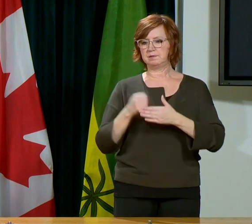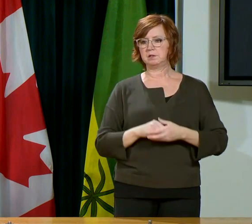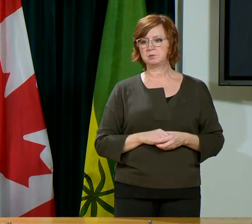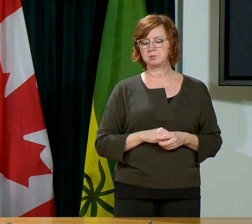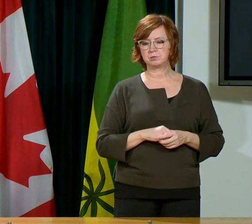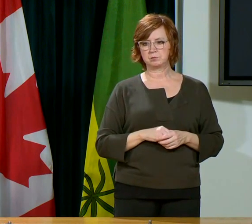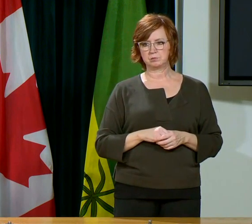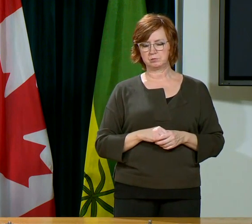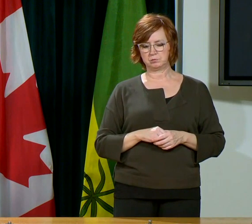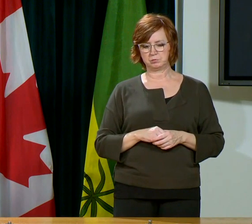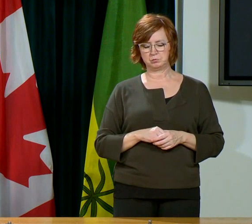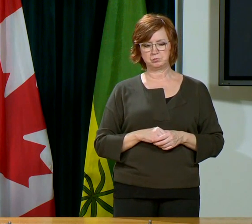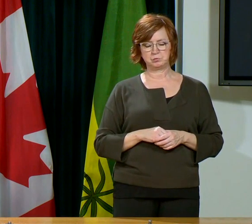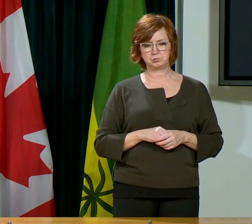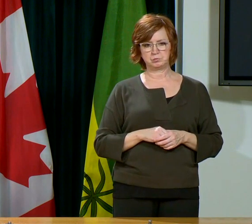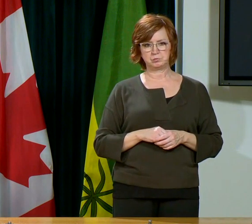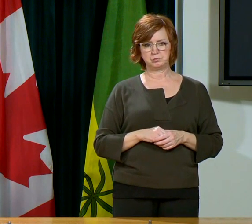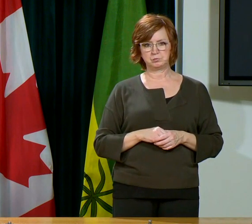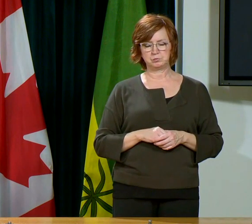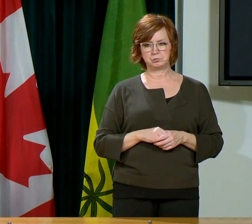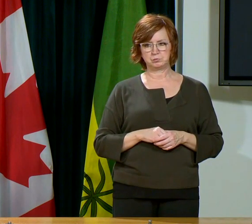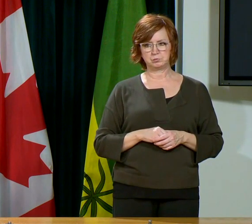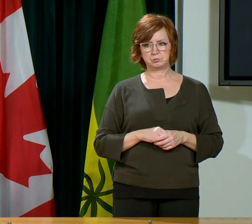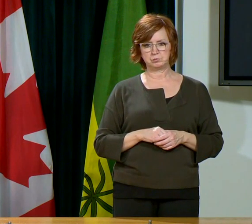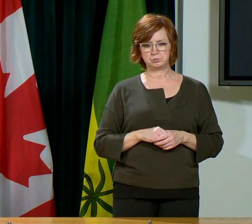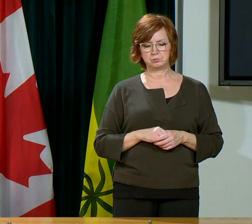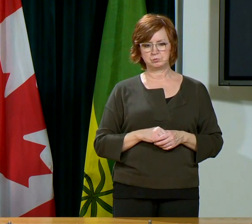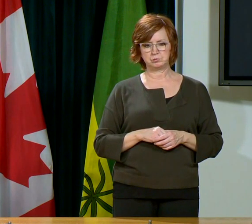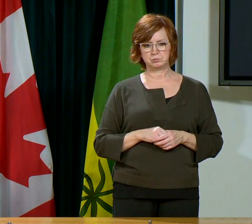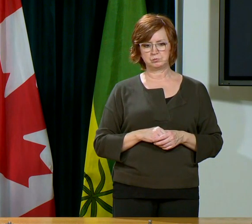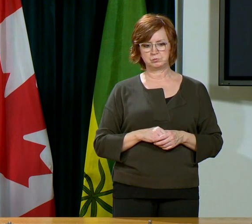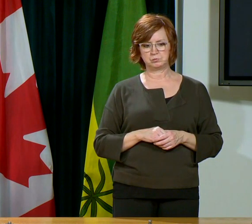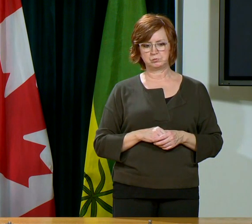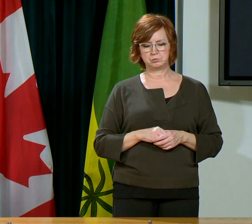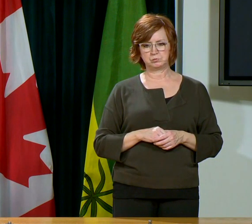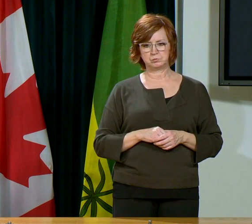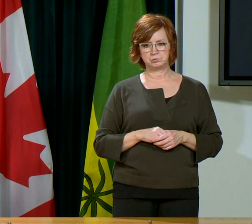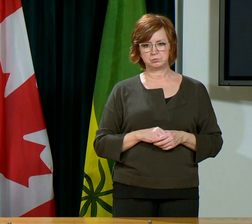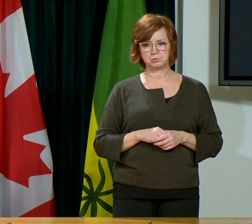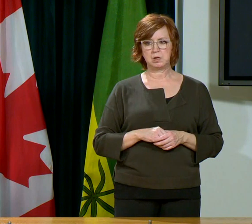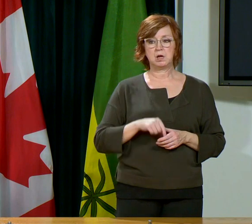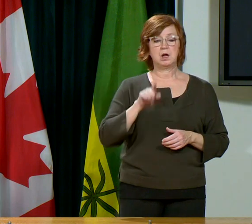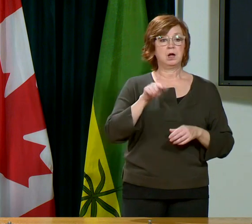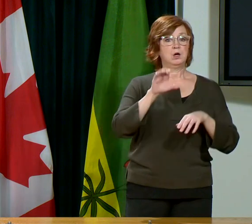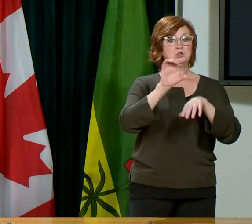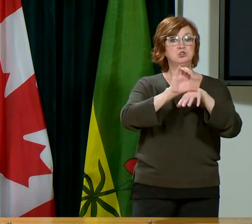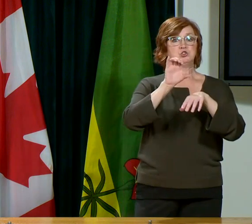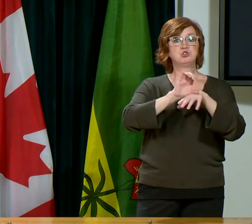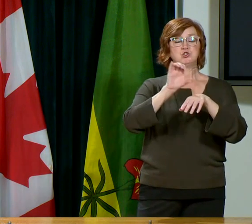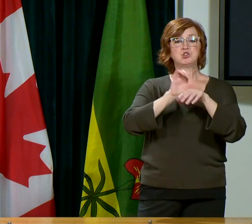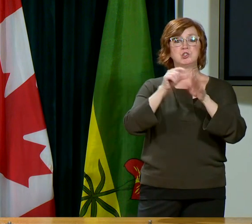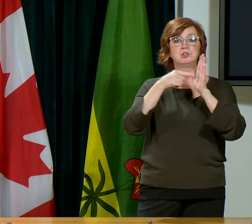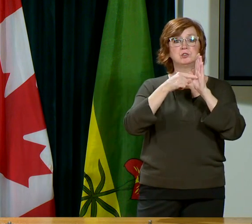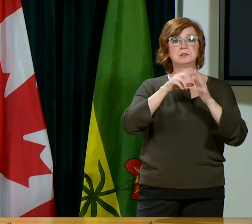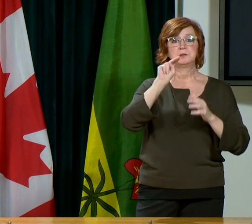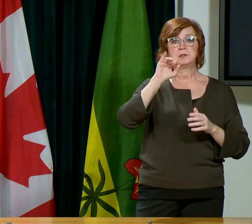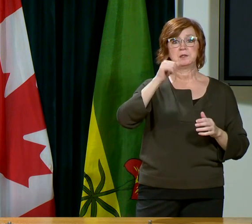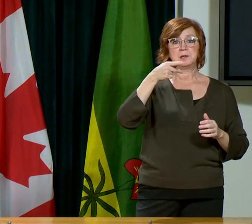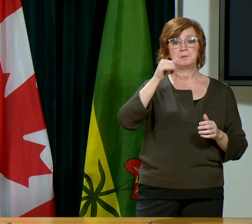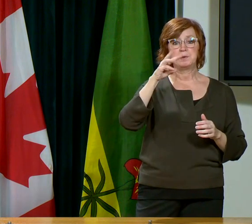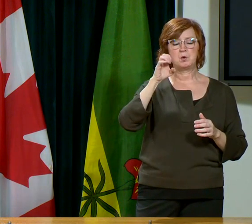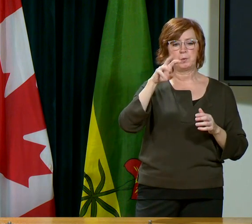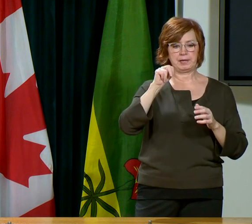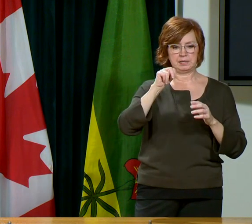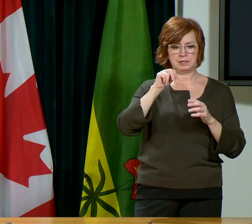health officer need to see in order to keep people inside of their vehicles? And do you recognize that the current public